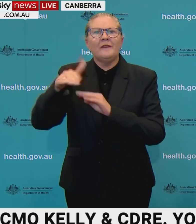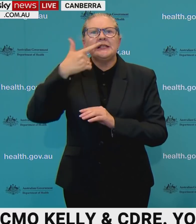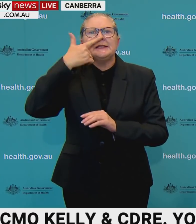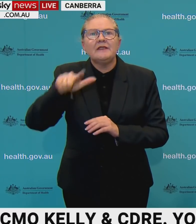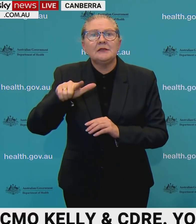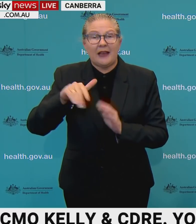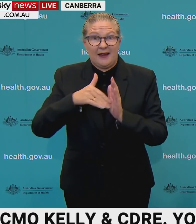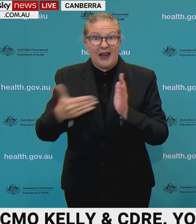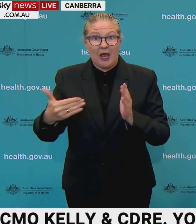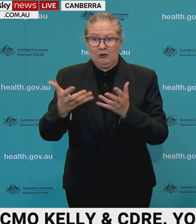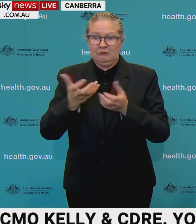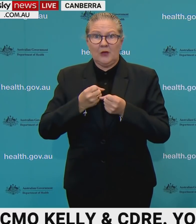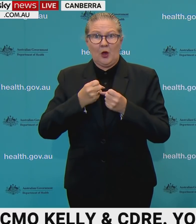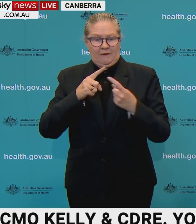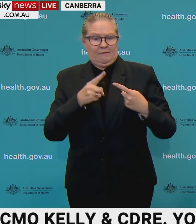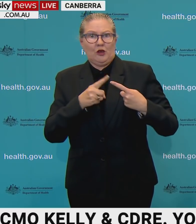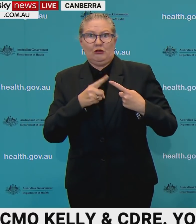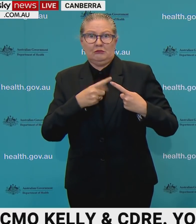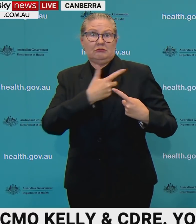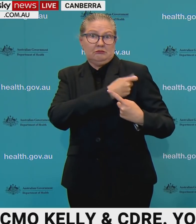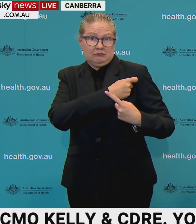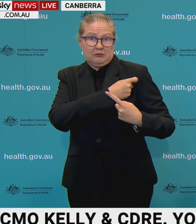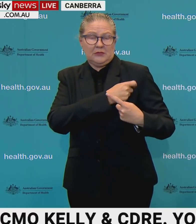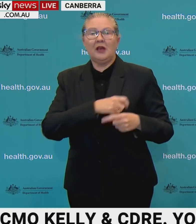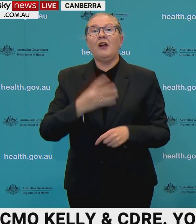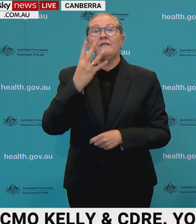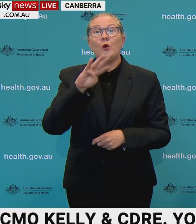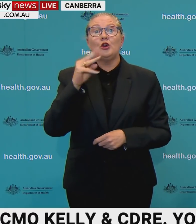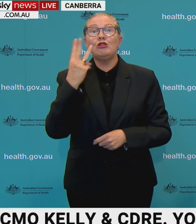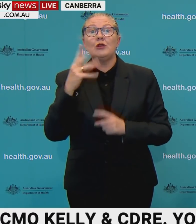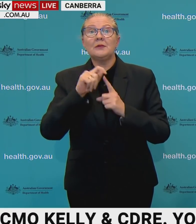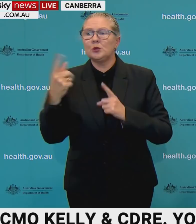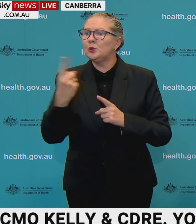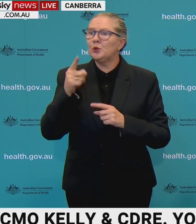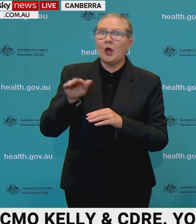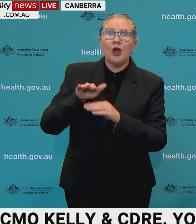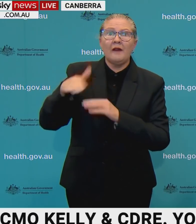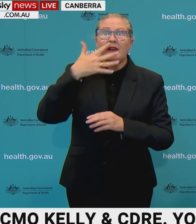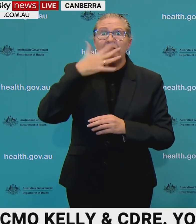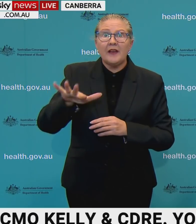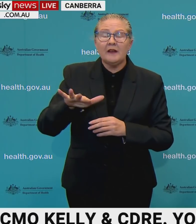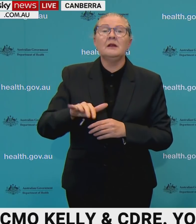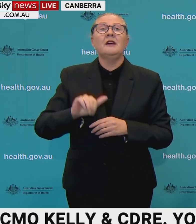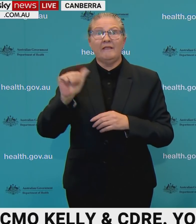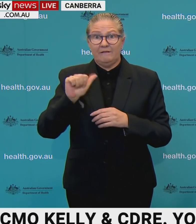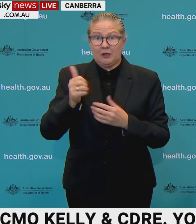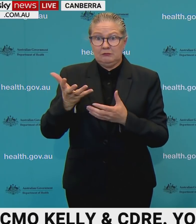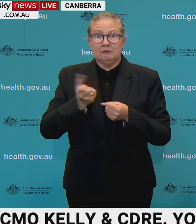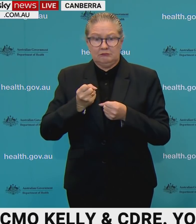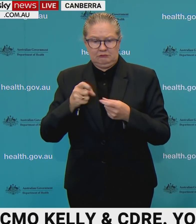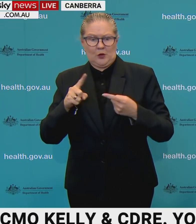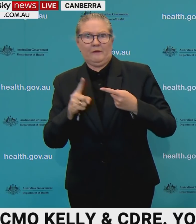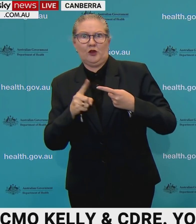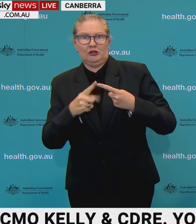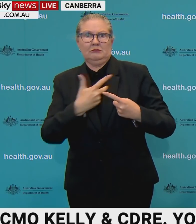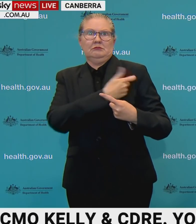having now received at least one dose of vaccine, and 43% of those aged 50 or over having received at least one dose